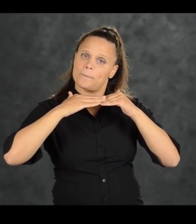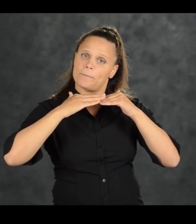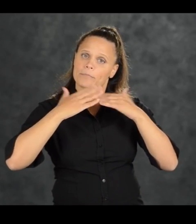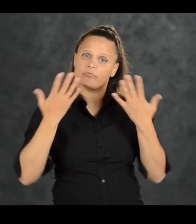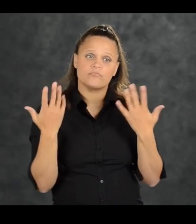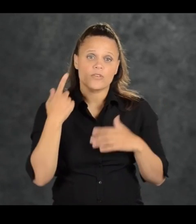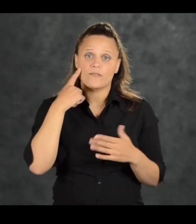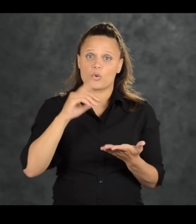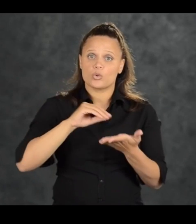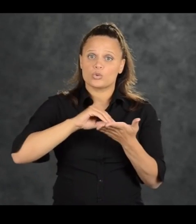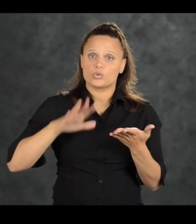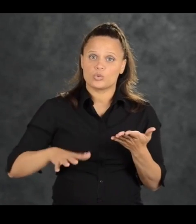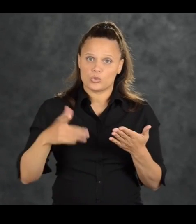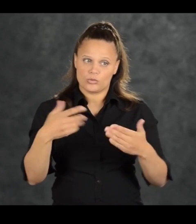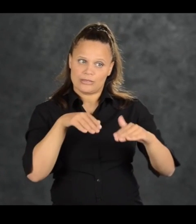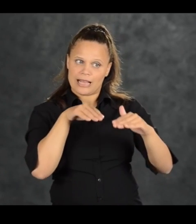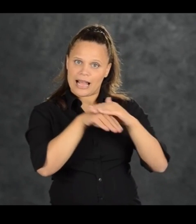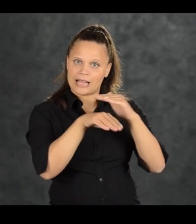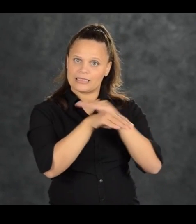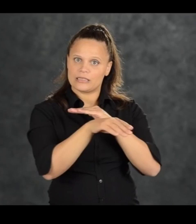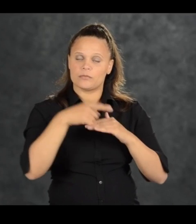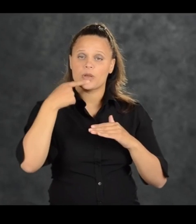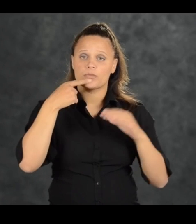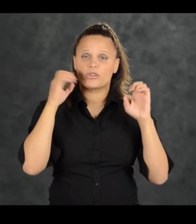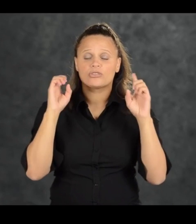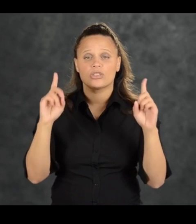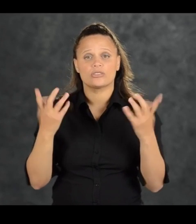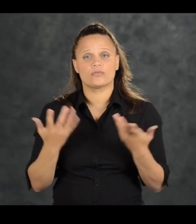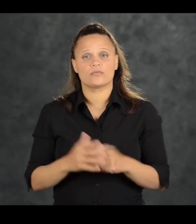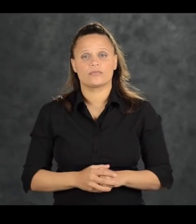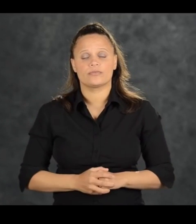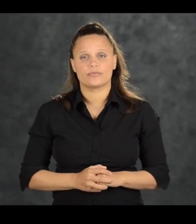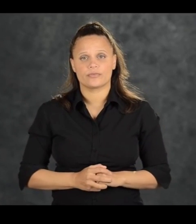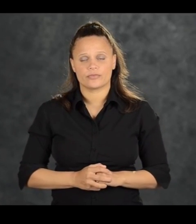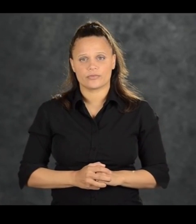they only provide the minimum of what the student in a hearing